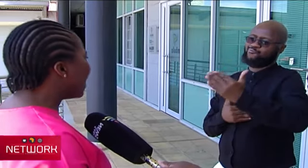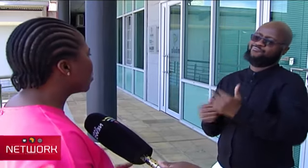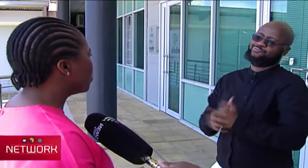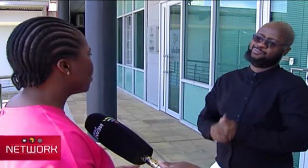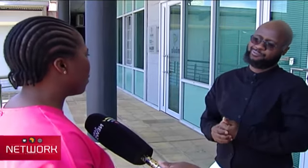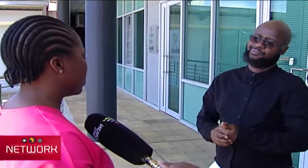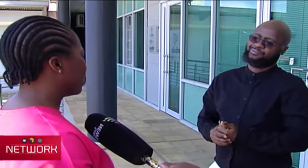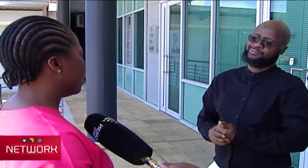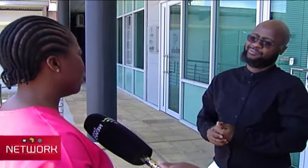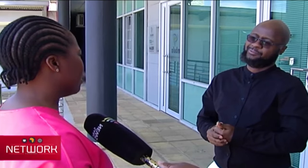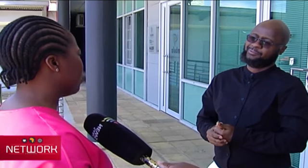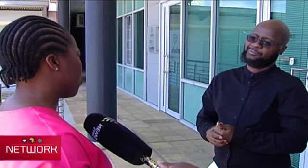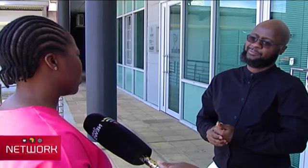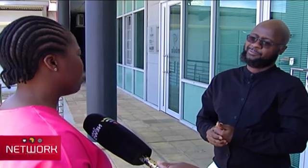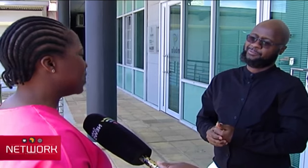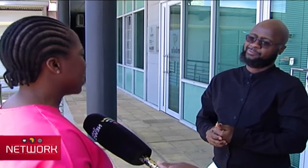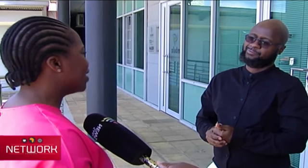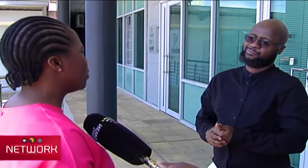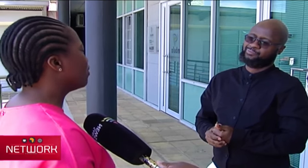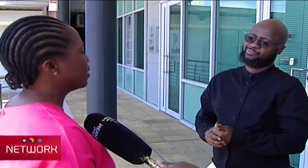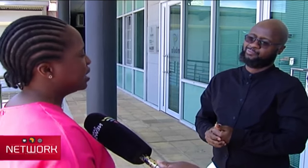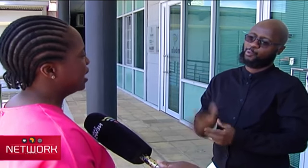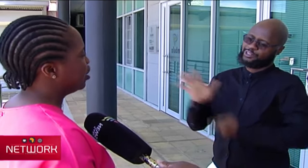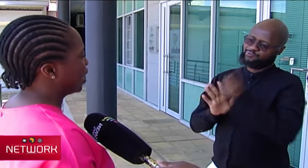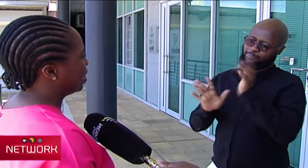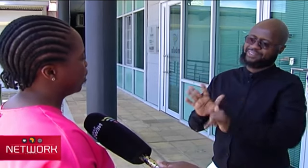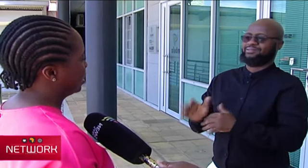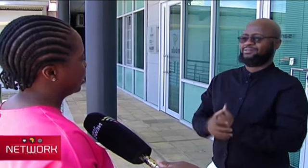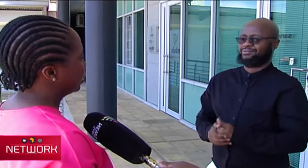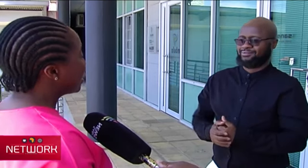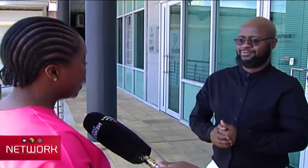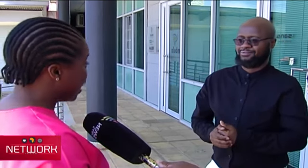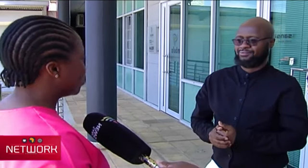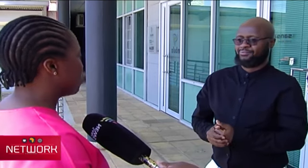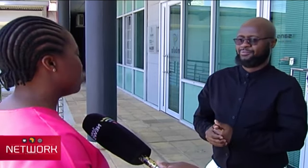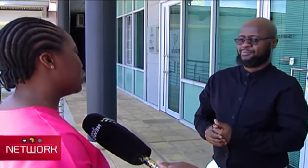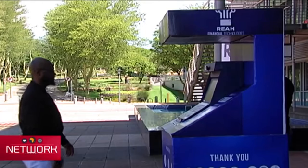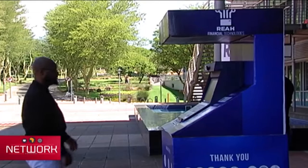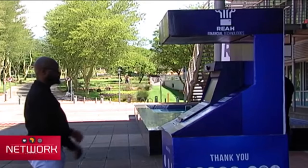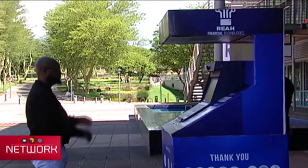we're going forth, but I don't foresee any challenges. That is what we're developing.